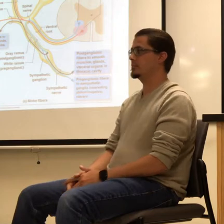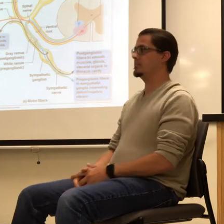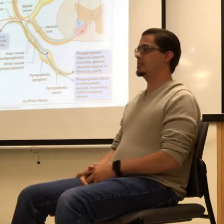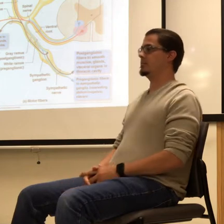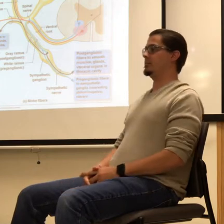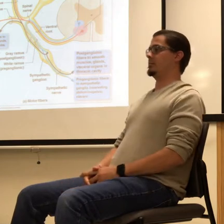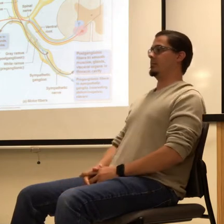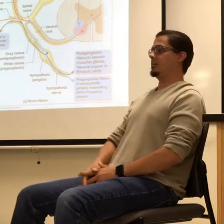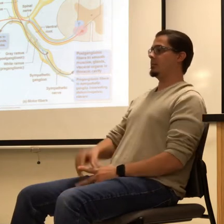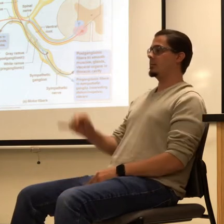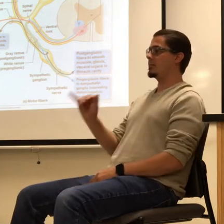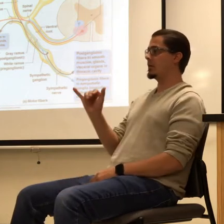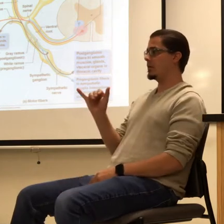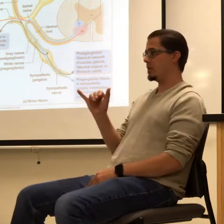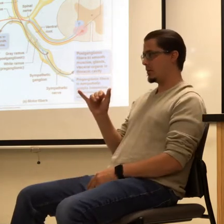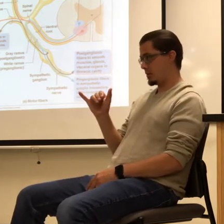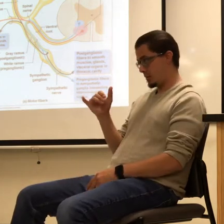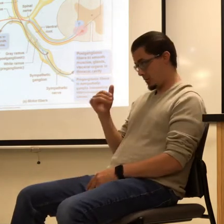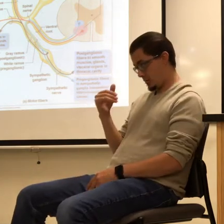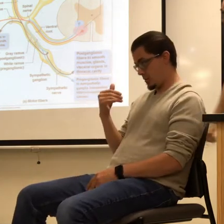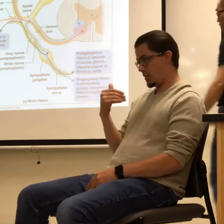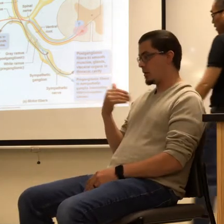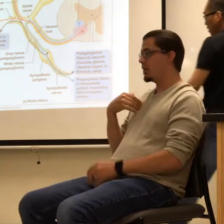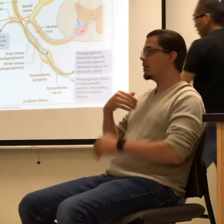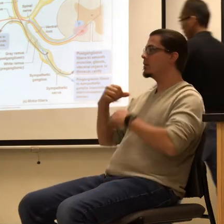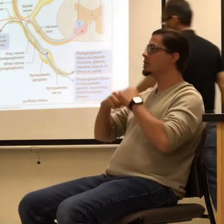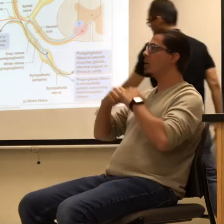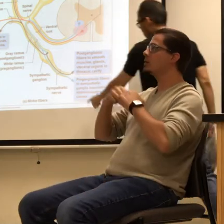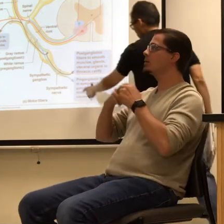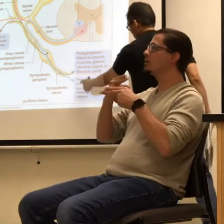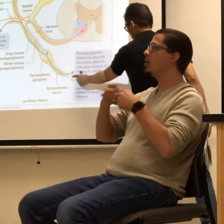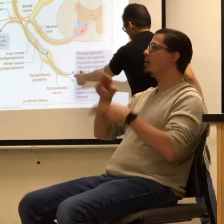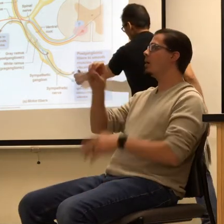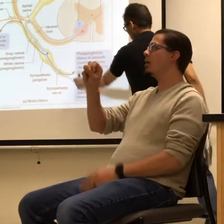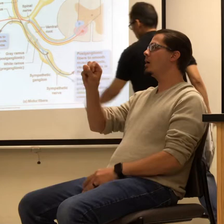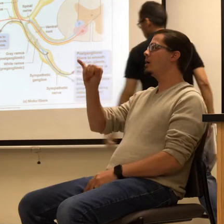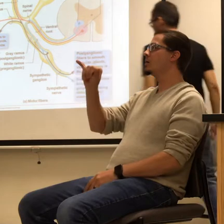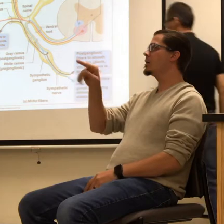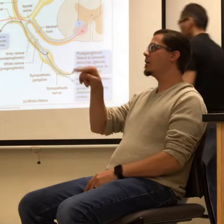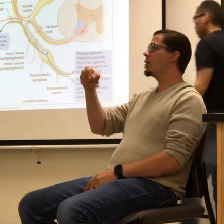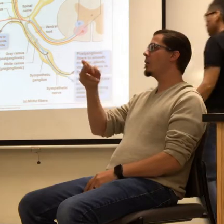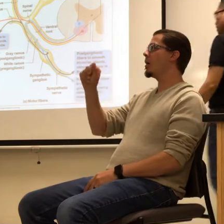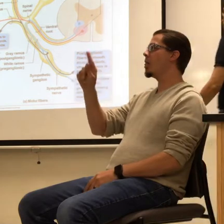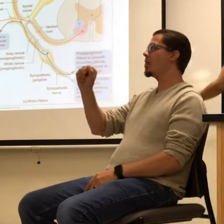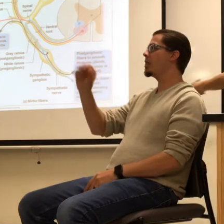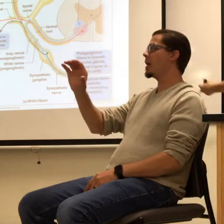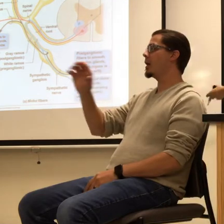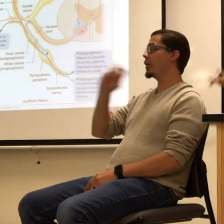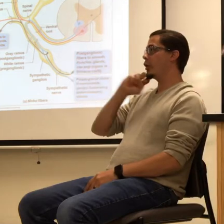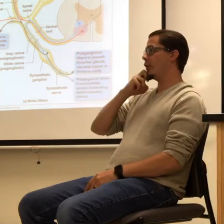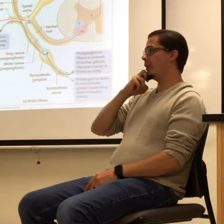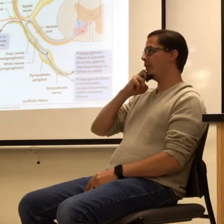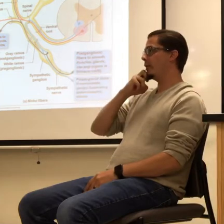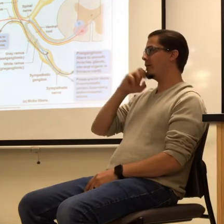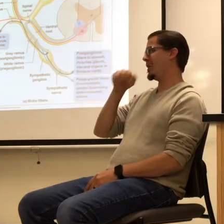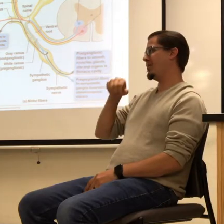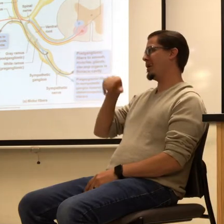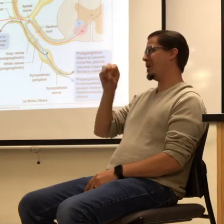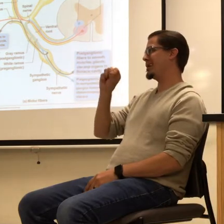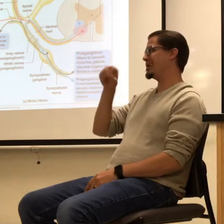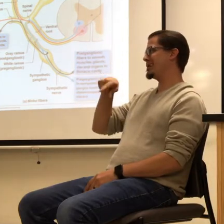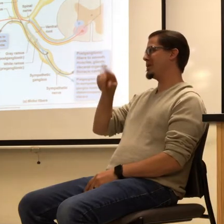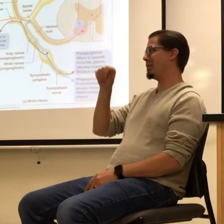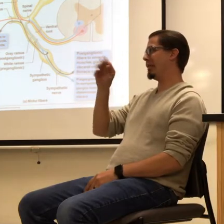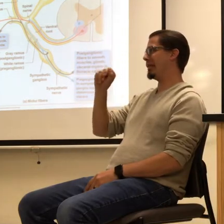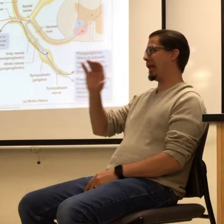as well as, well, they have a structure here called the sympathetic nerve. It could be a spiky nerve, but we'll